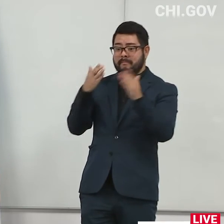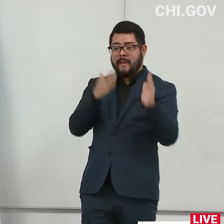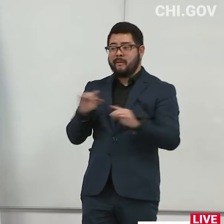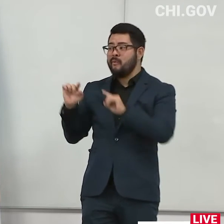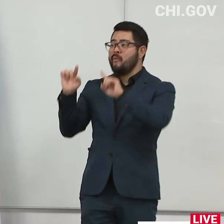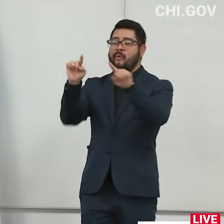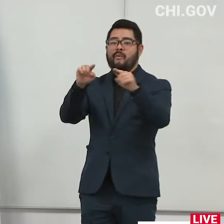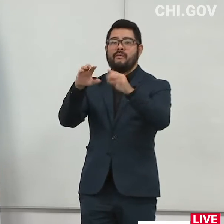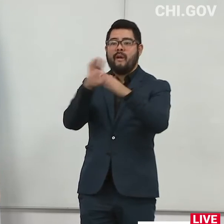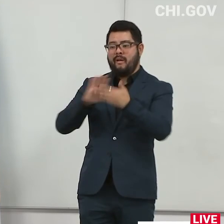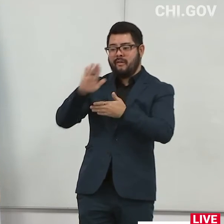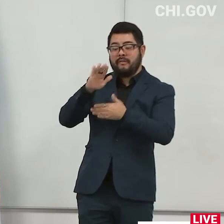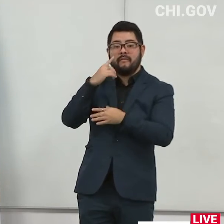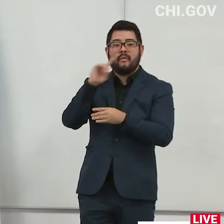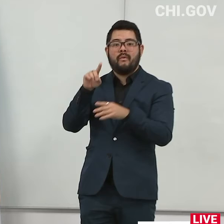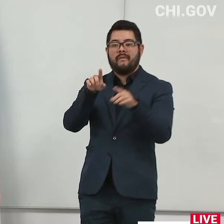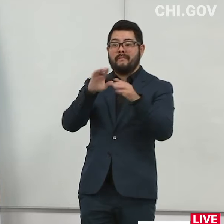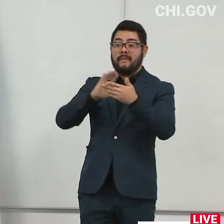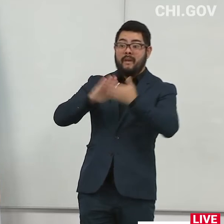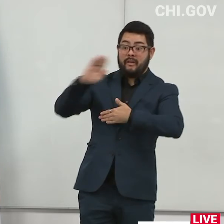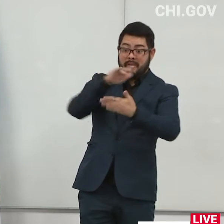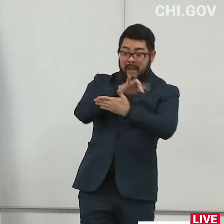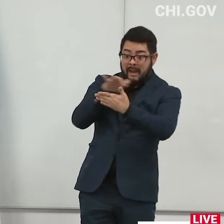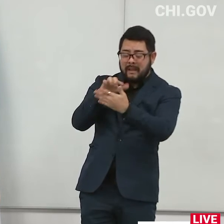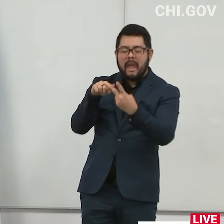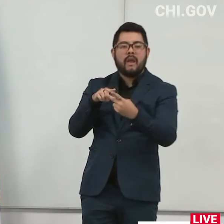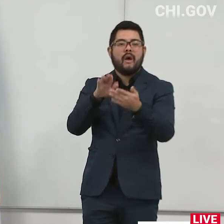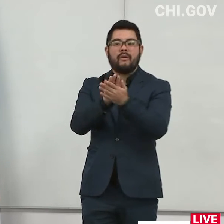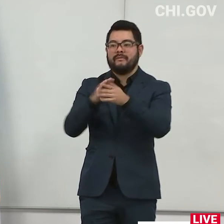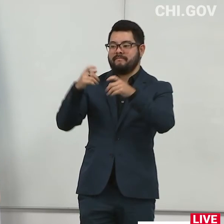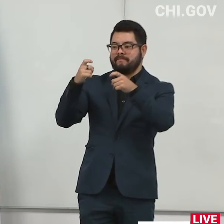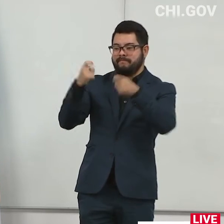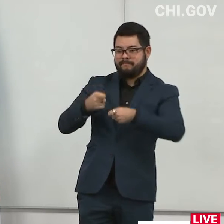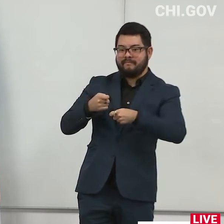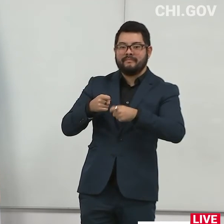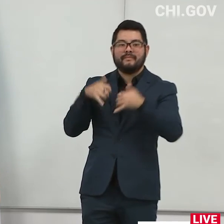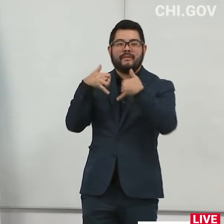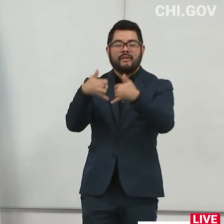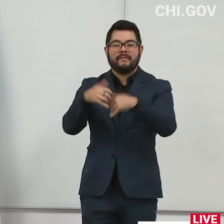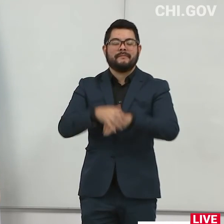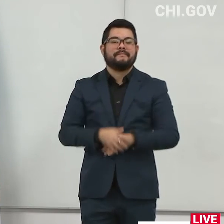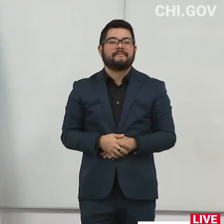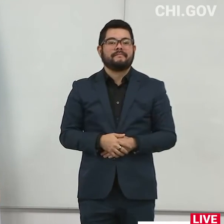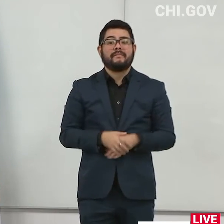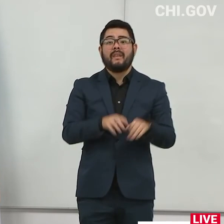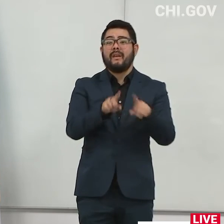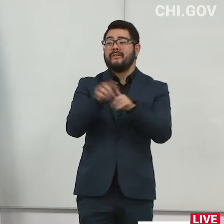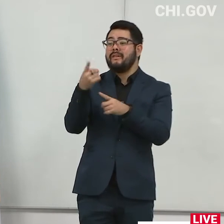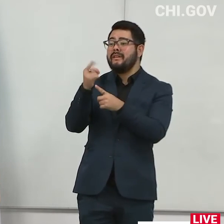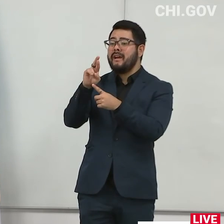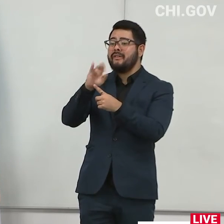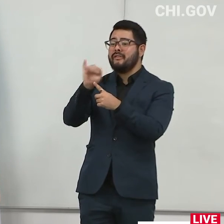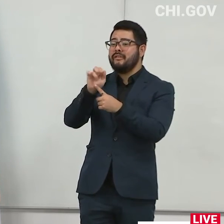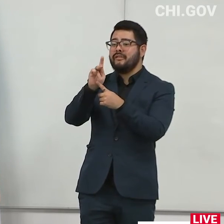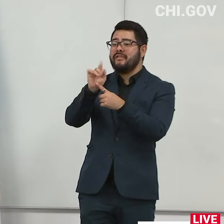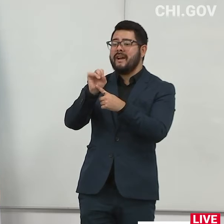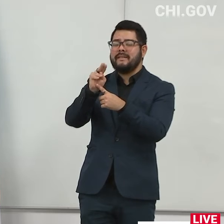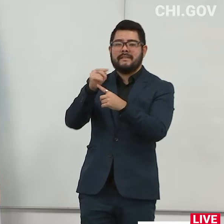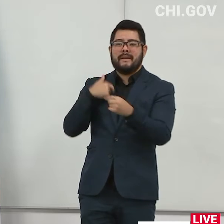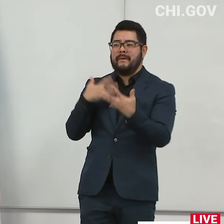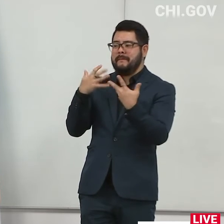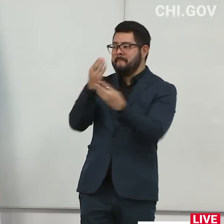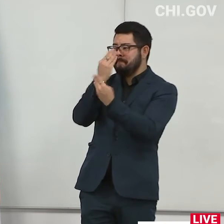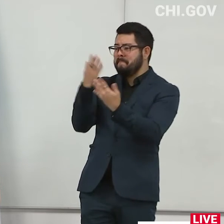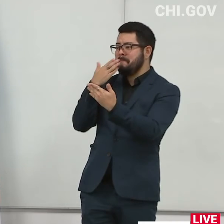college scholarships. I also want to credit leaders like Dr. Jackson and especially her current